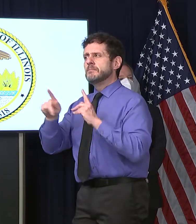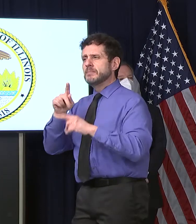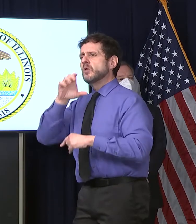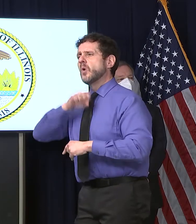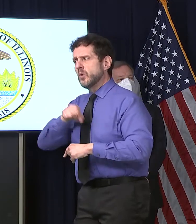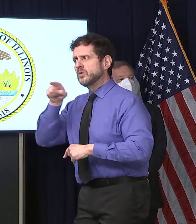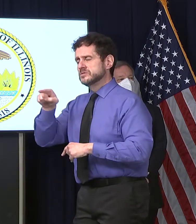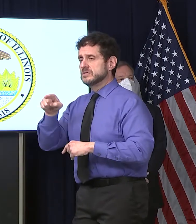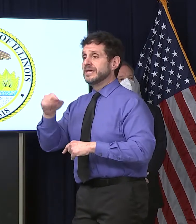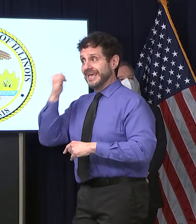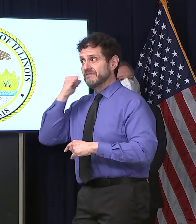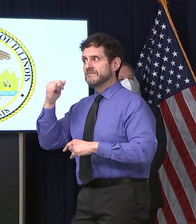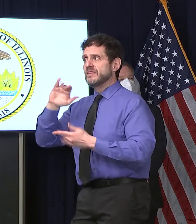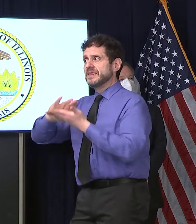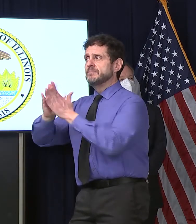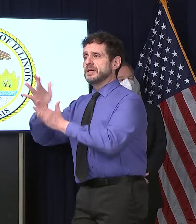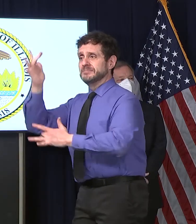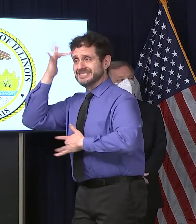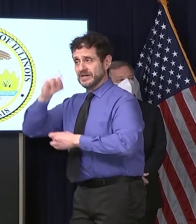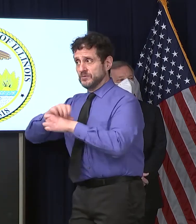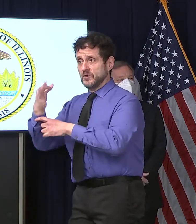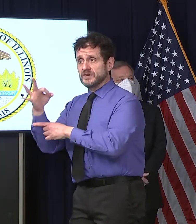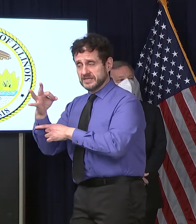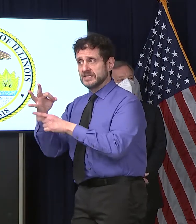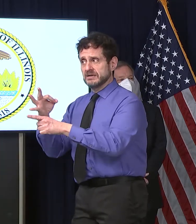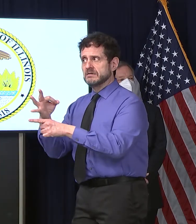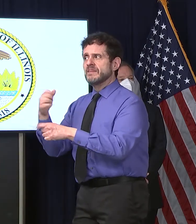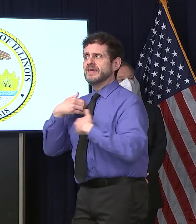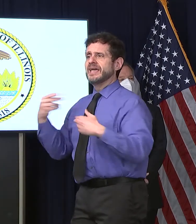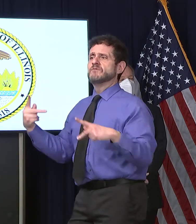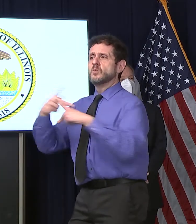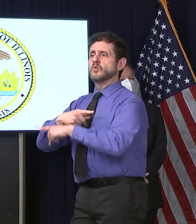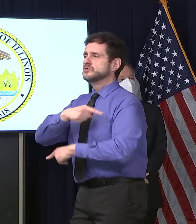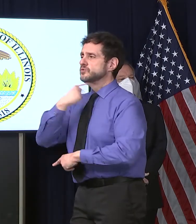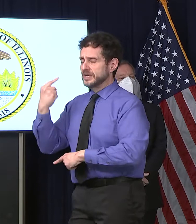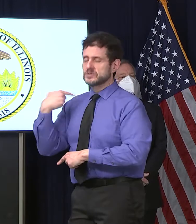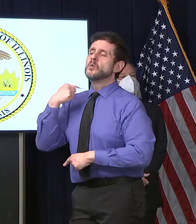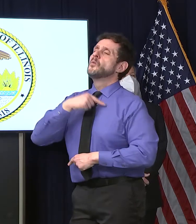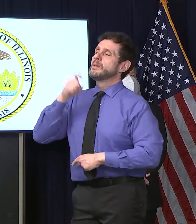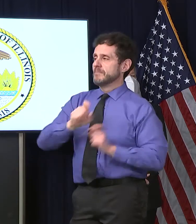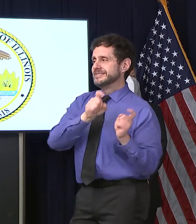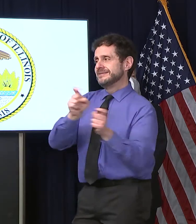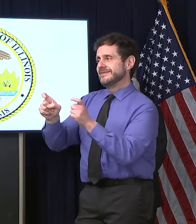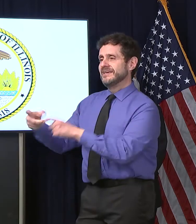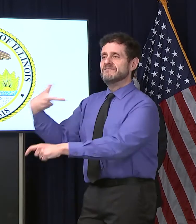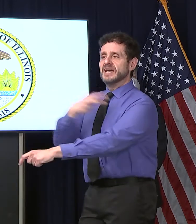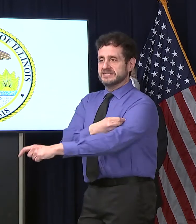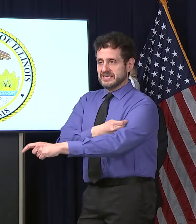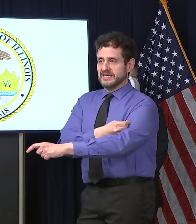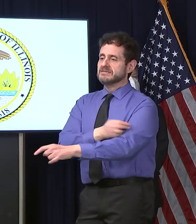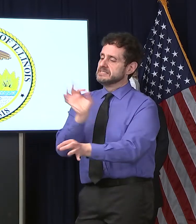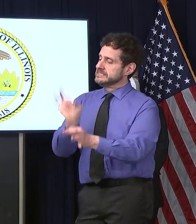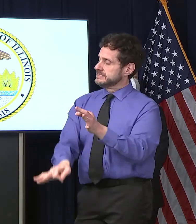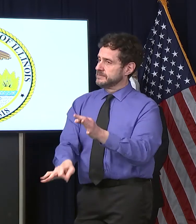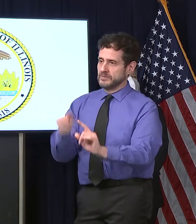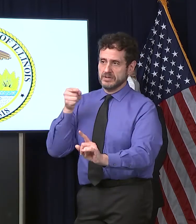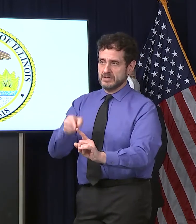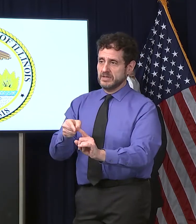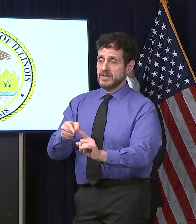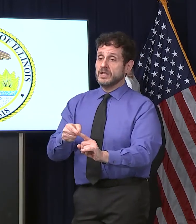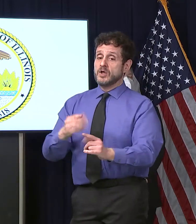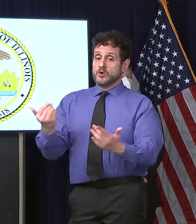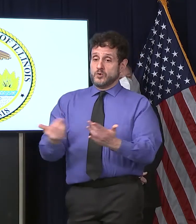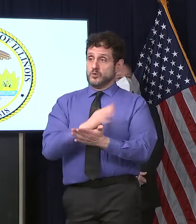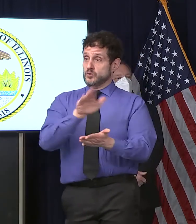to prevent COVID deaths by vaccinating seniors, pure and simple. And with sites like these opening up across the country,